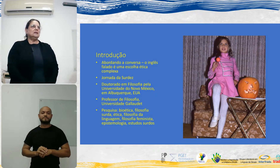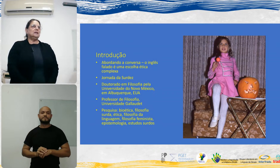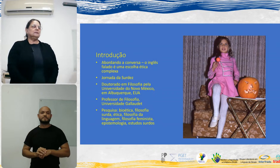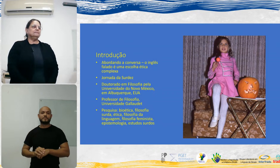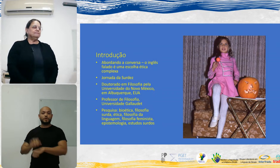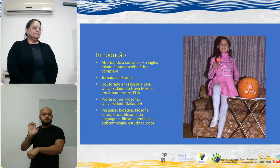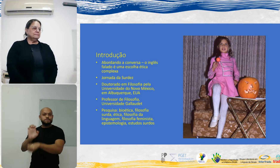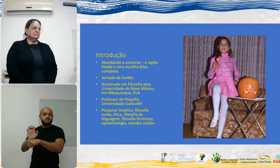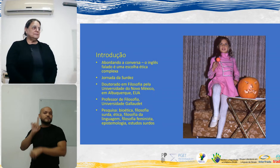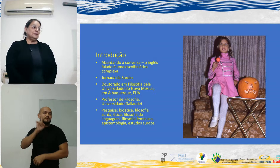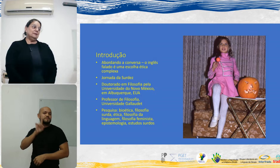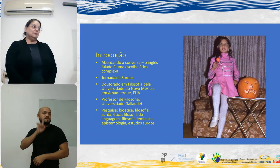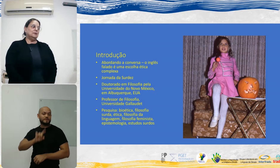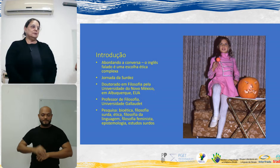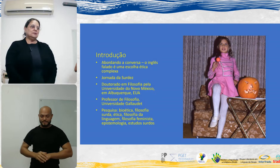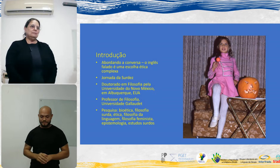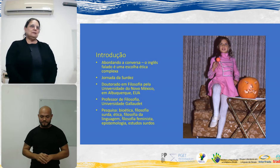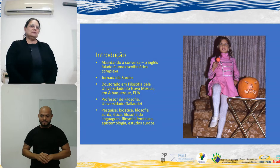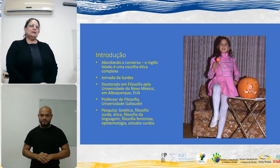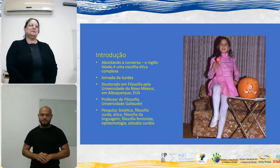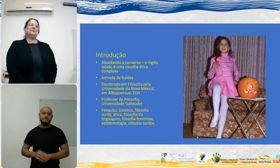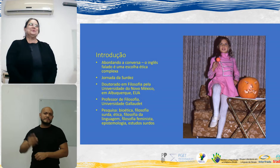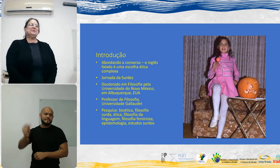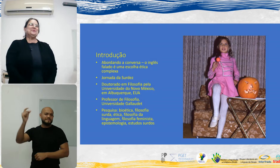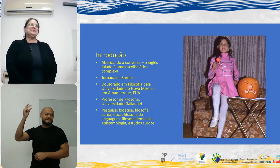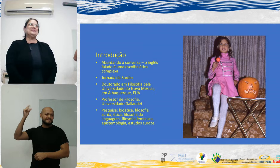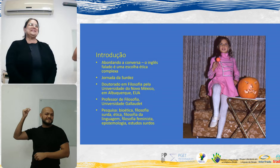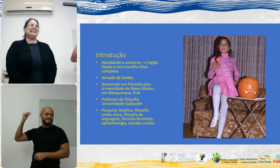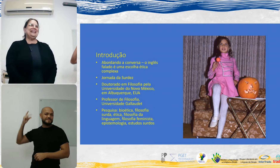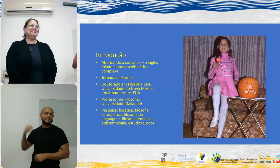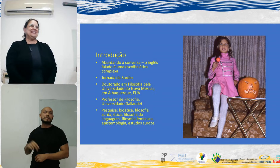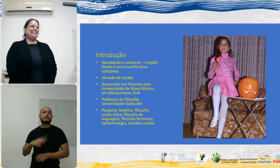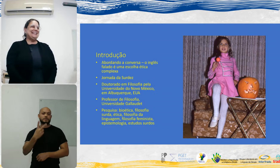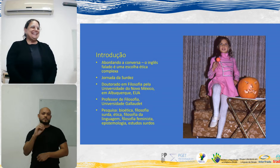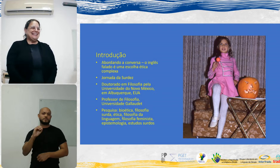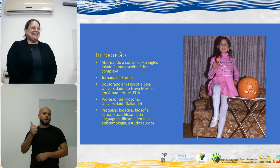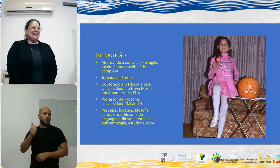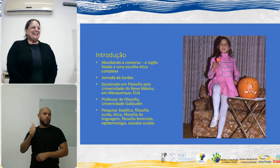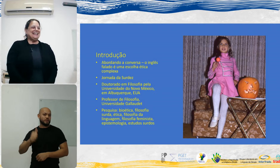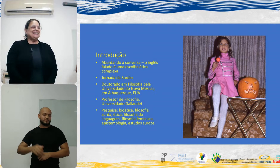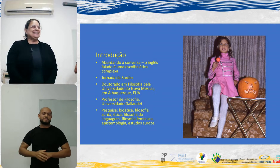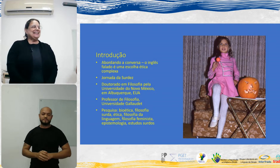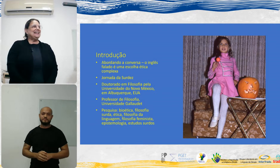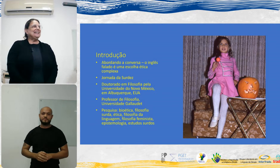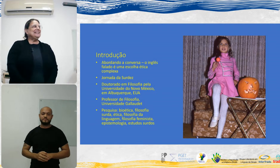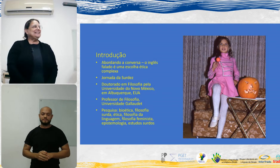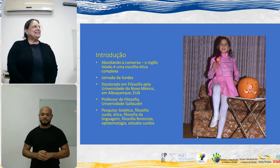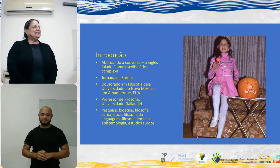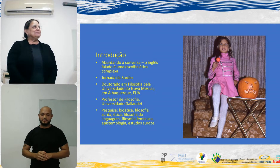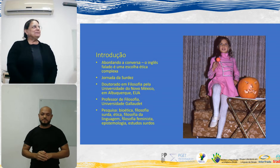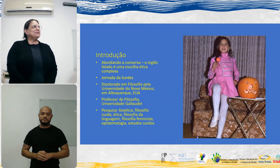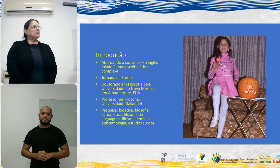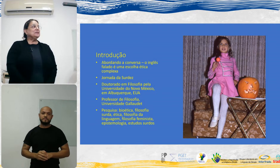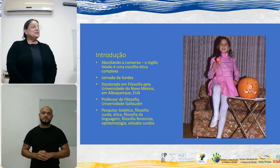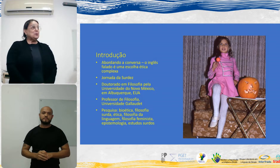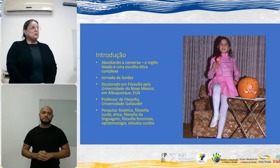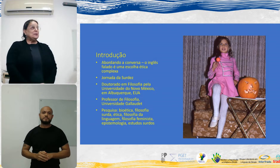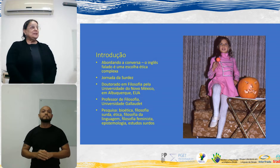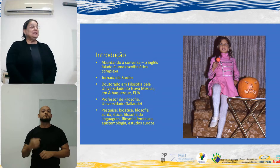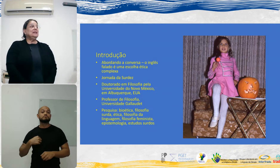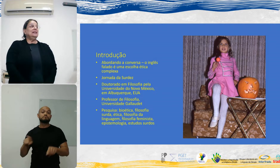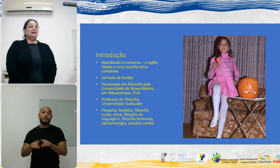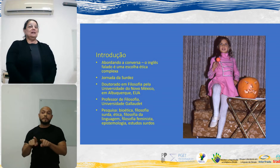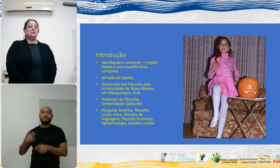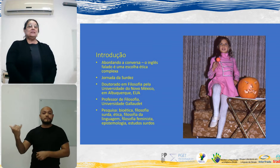in a long time ago now, 2011. And I was